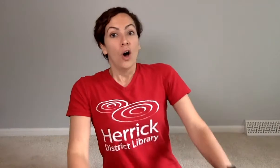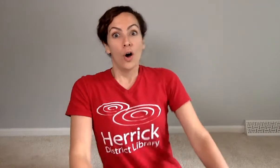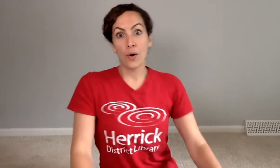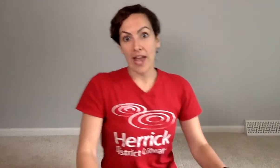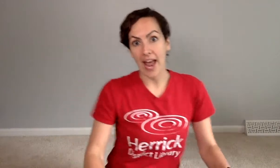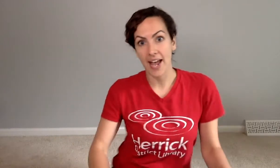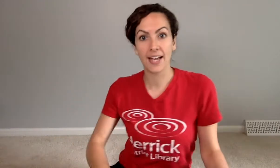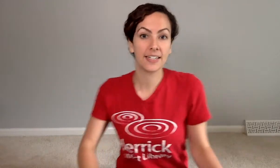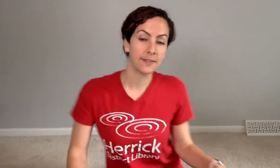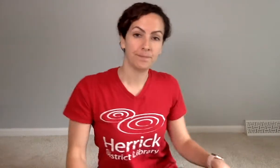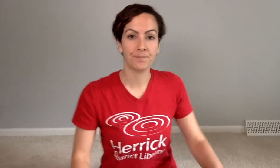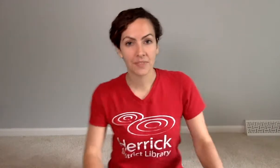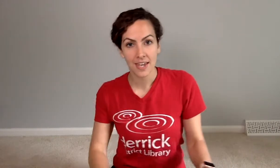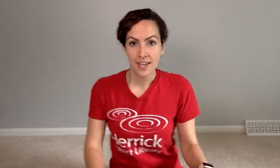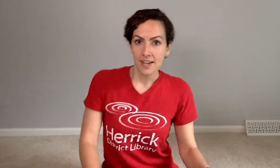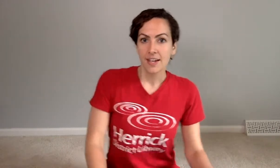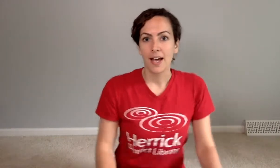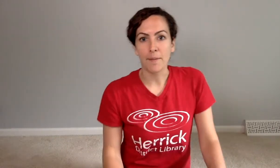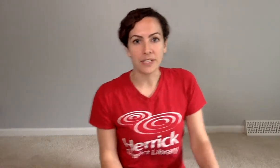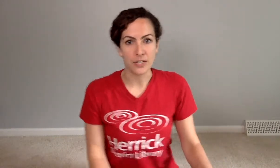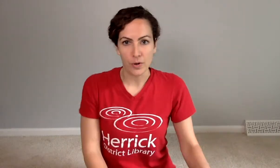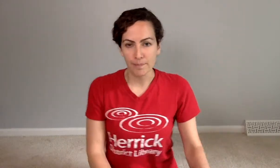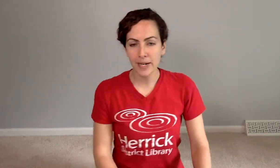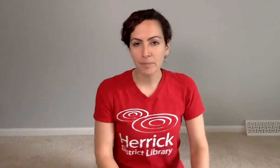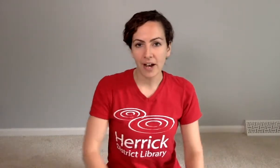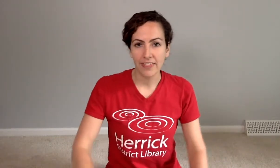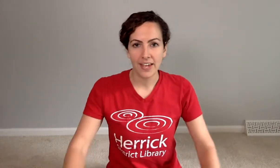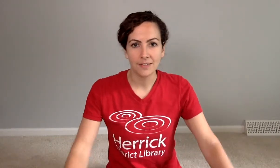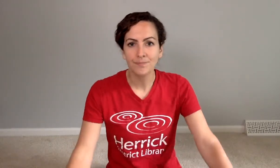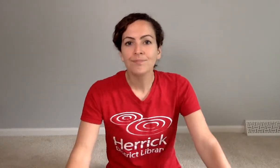Okay, I'm going to do a big breath in